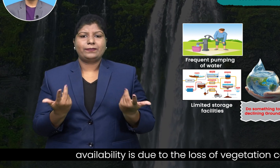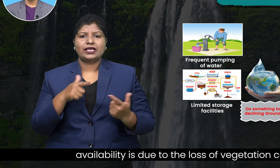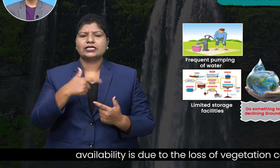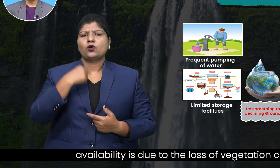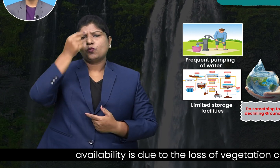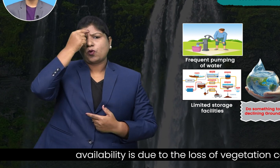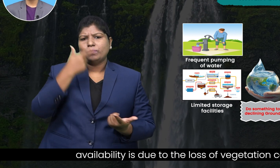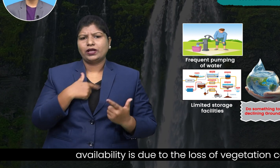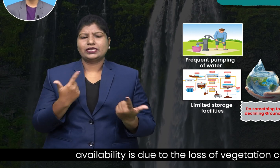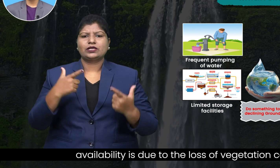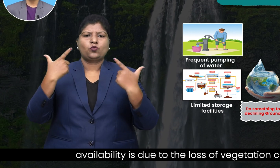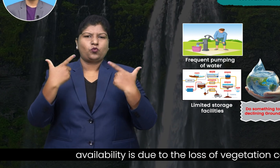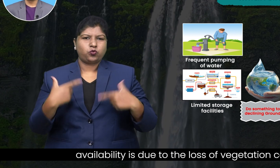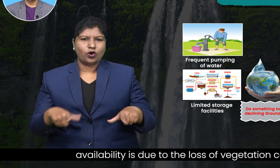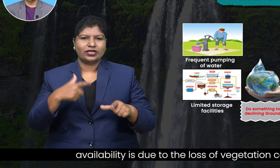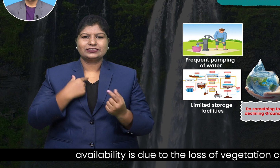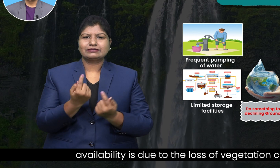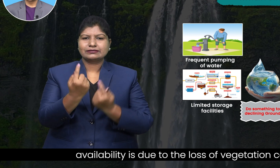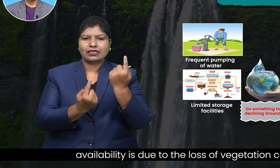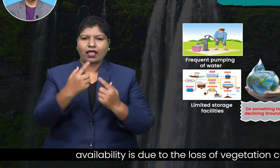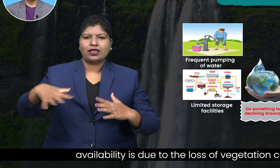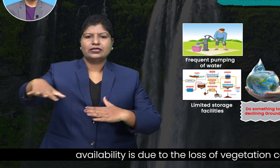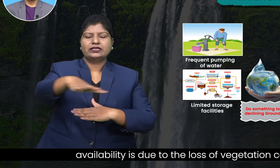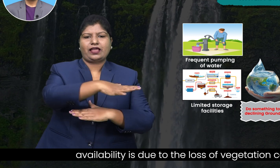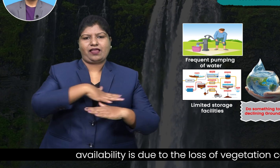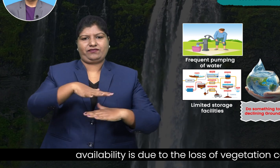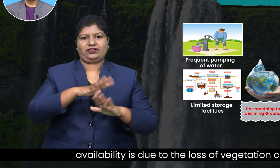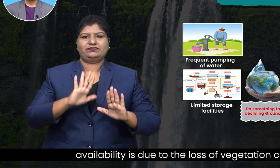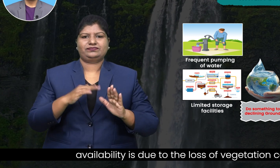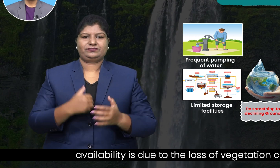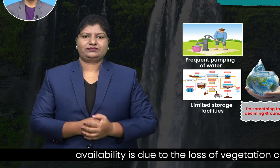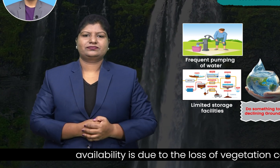the loss of vegetation cover.